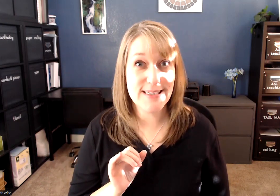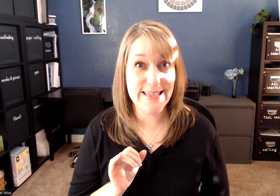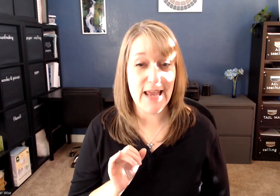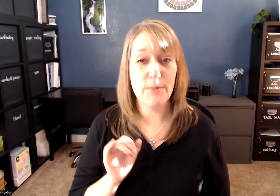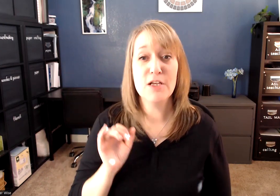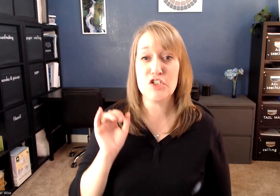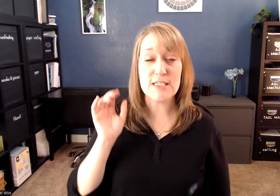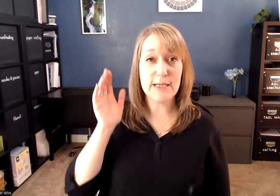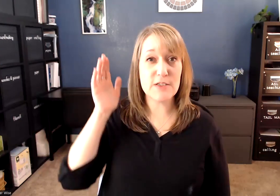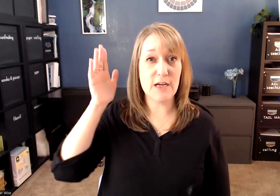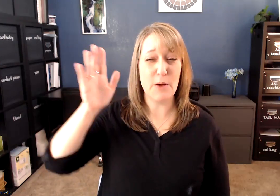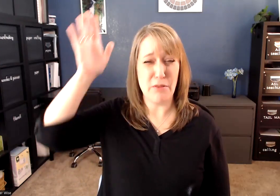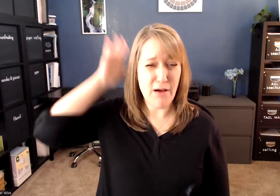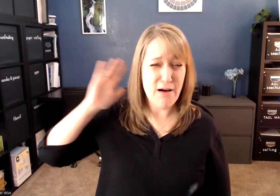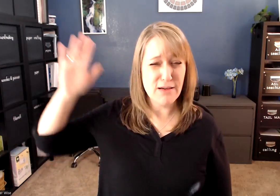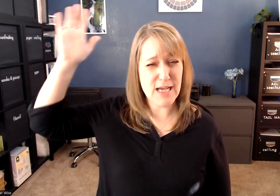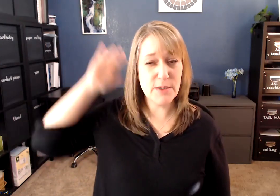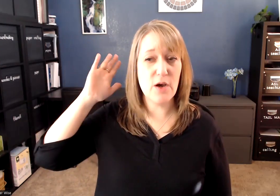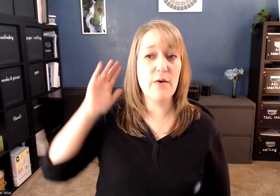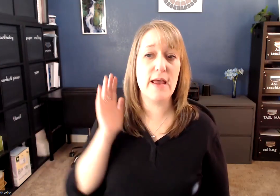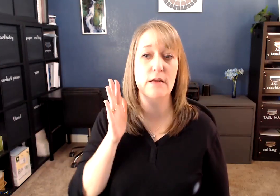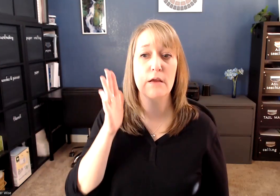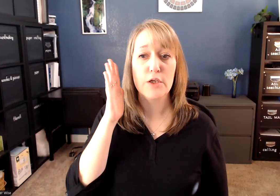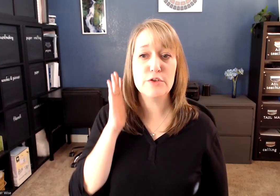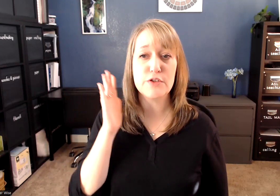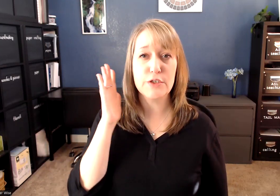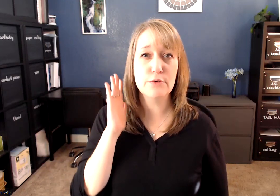the same, just like I was talking about with long time ago and used to.